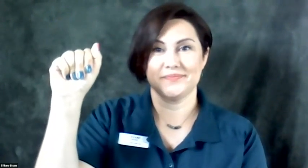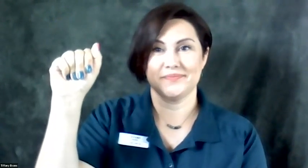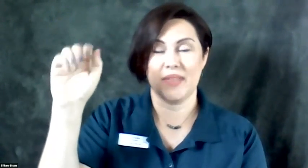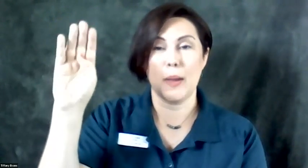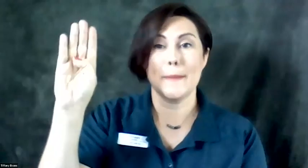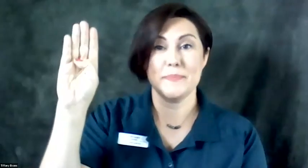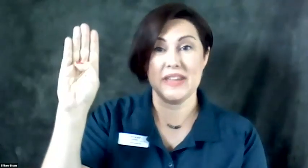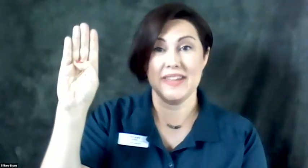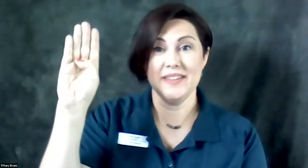B